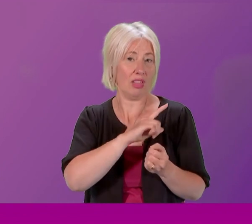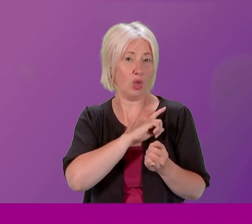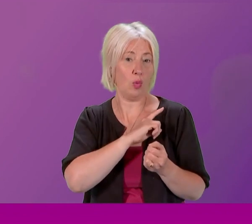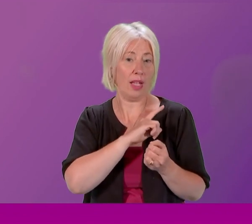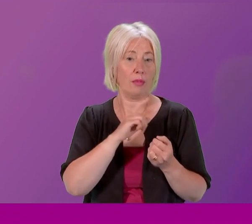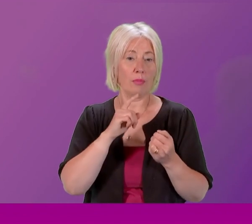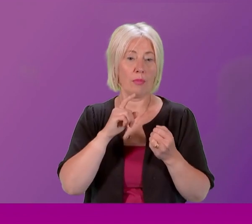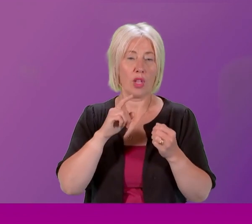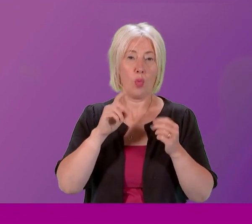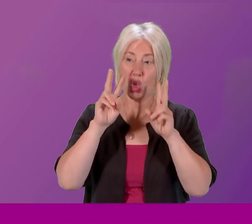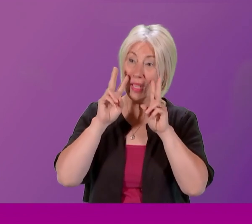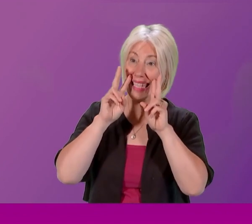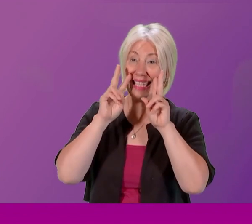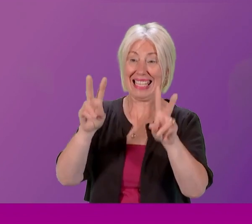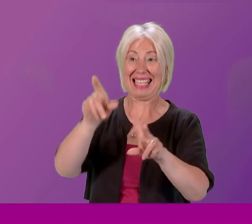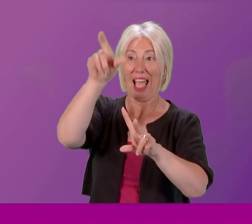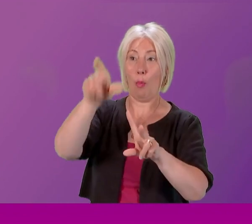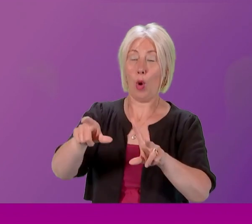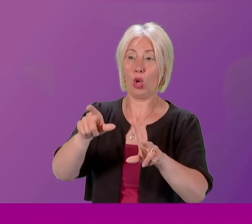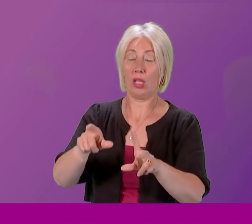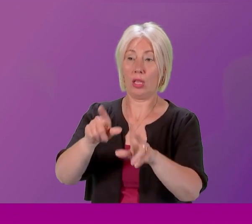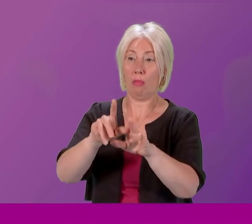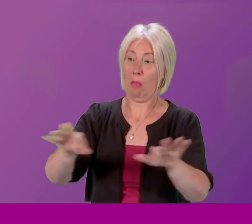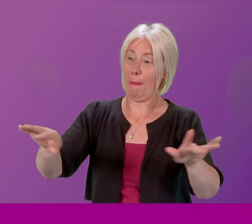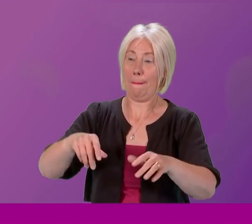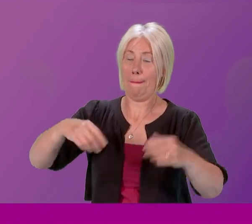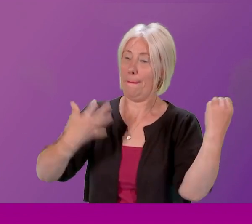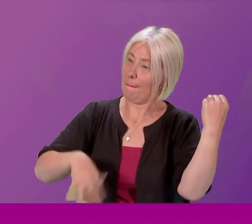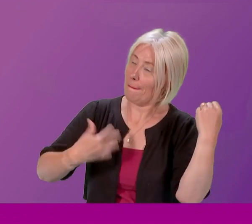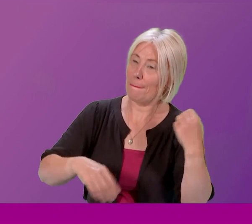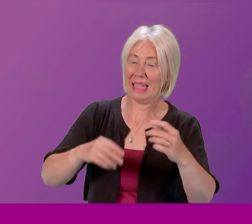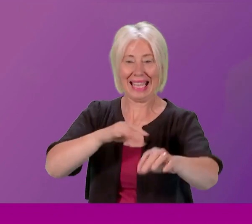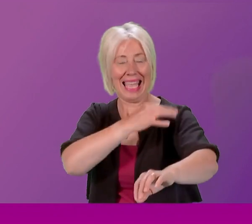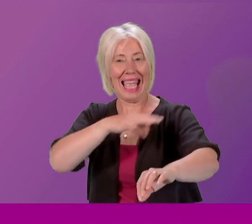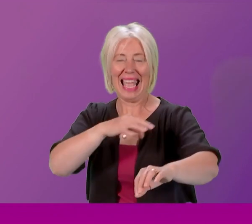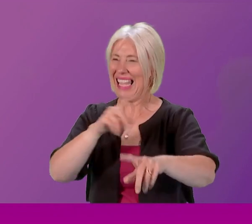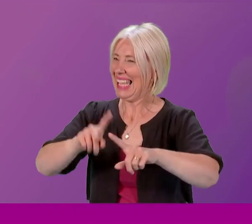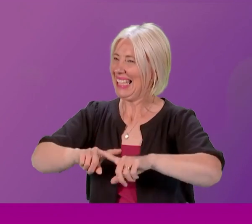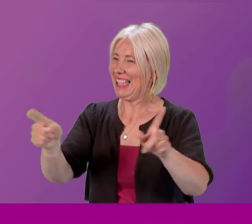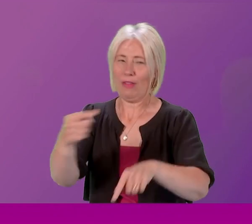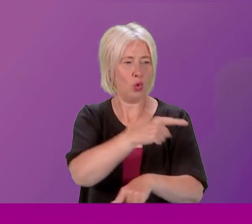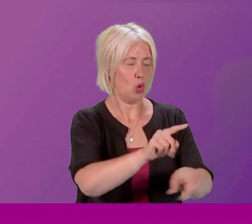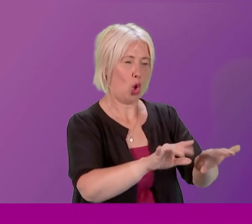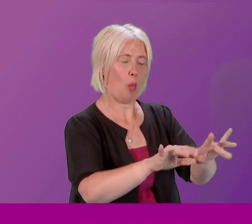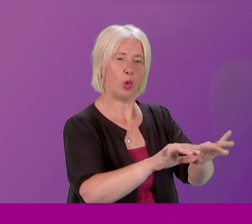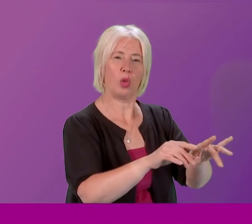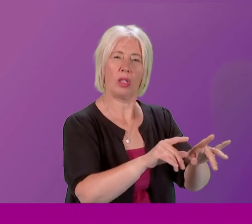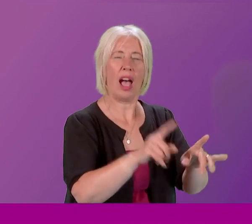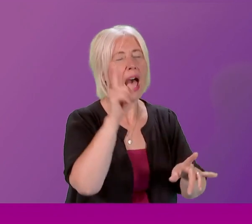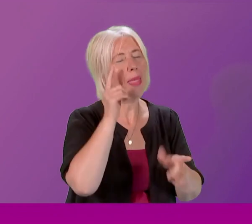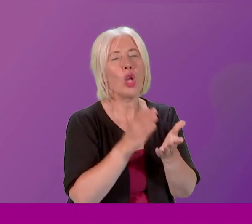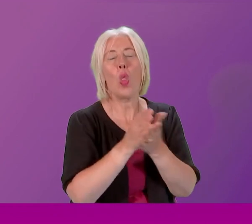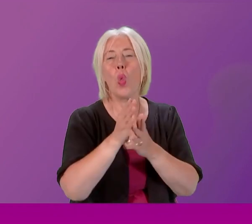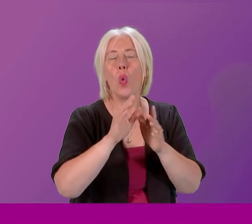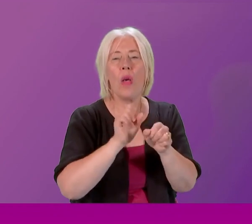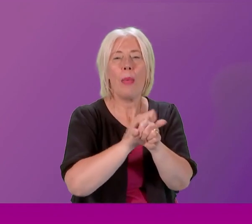you see someone play, it's quite different to even just watching them on the computer. I think that's what we missed during the